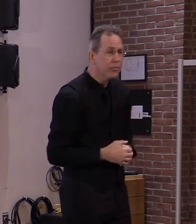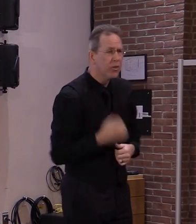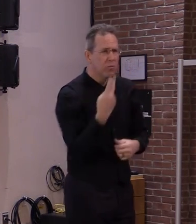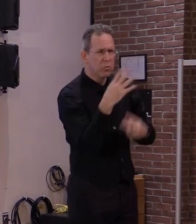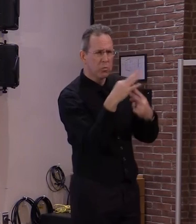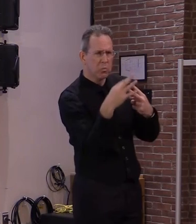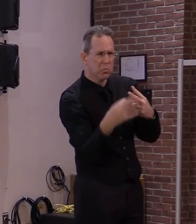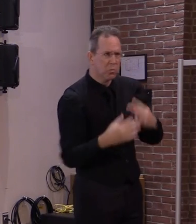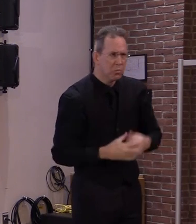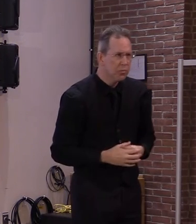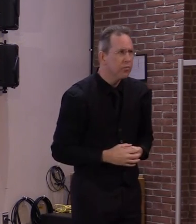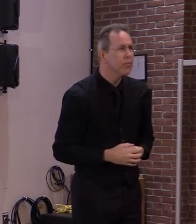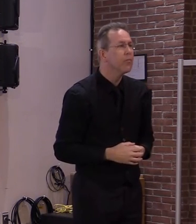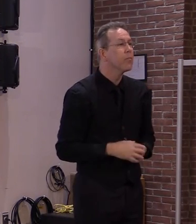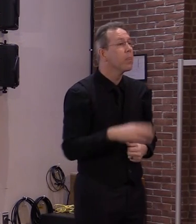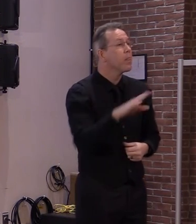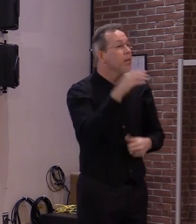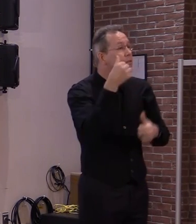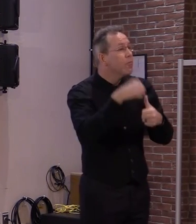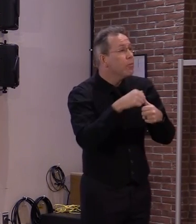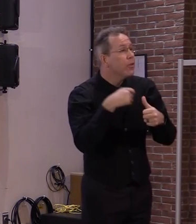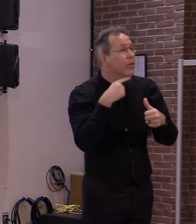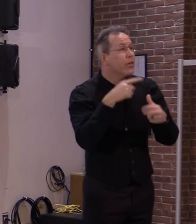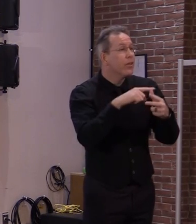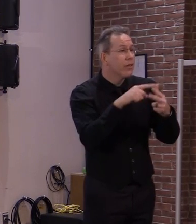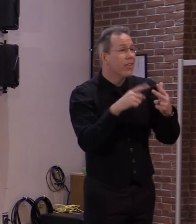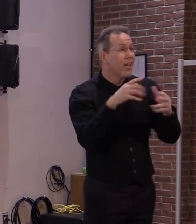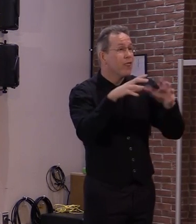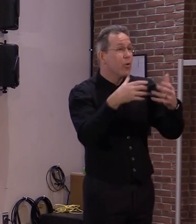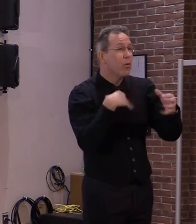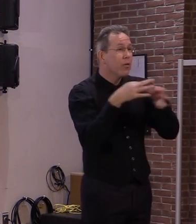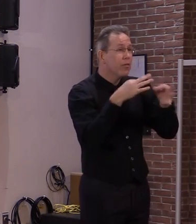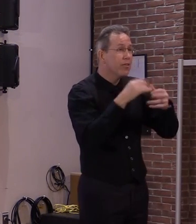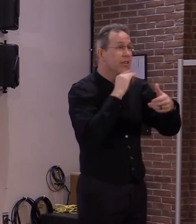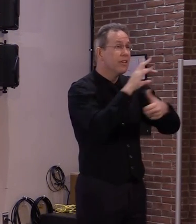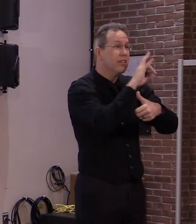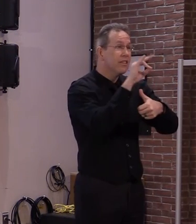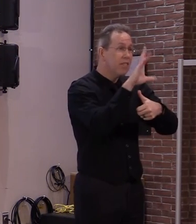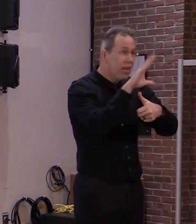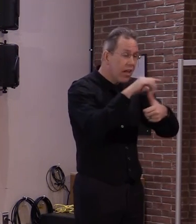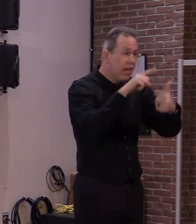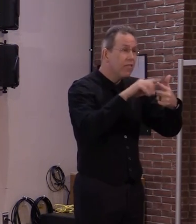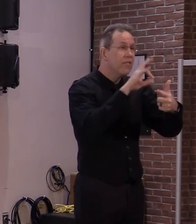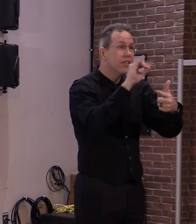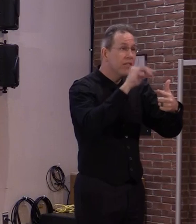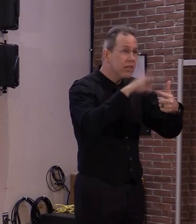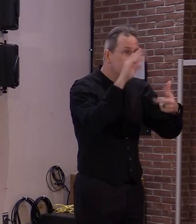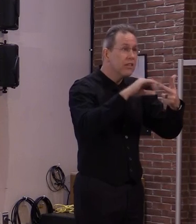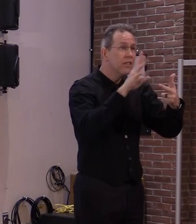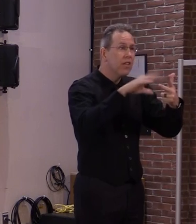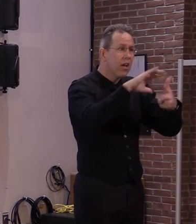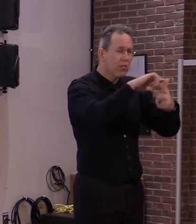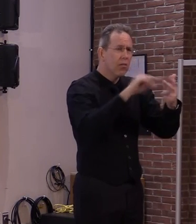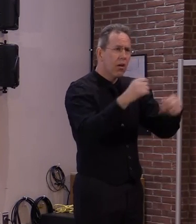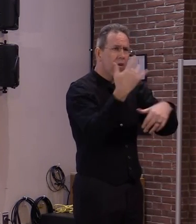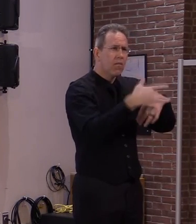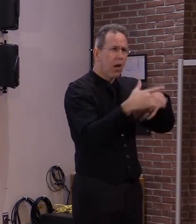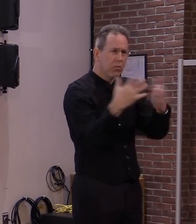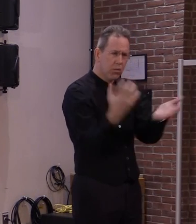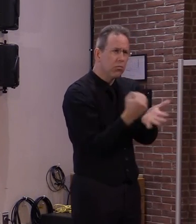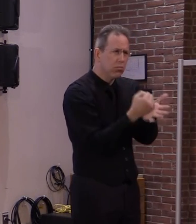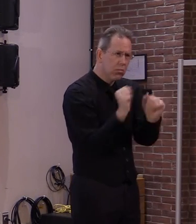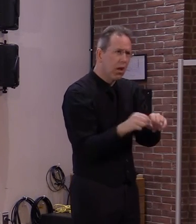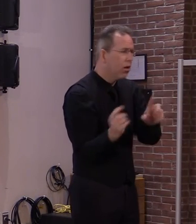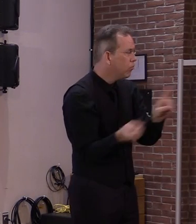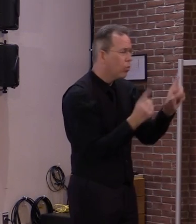eligible. I also want to remind everyone that while we're making great progress in our vaccination program, we